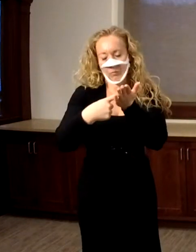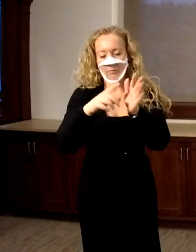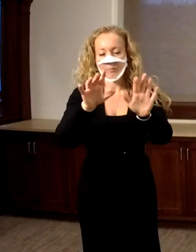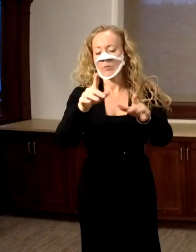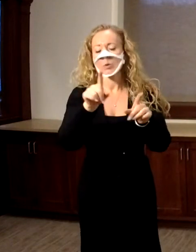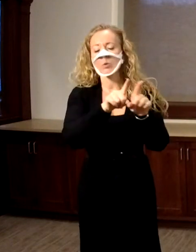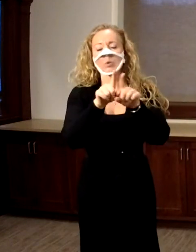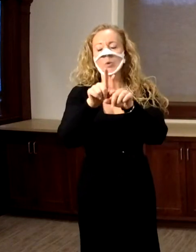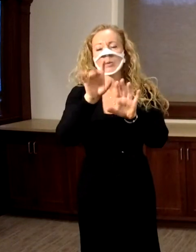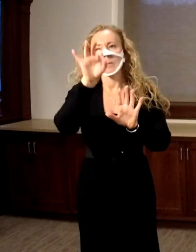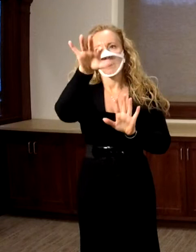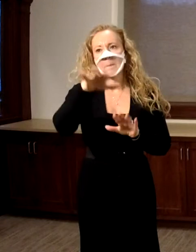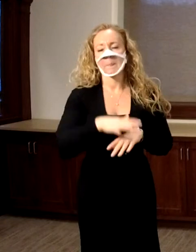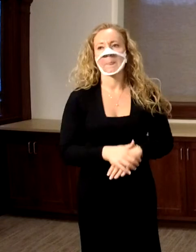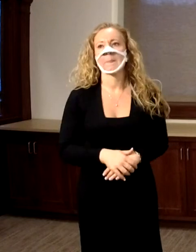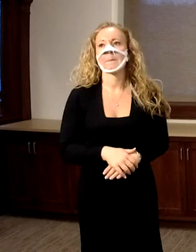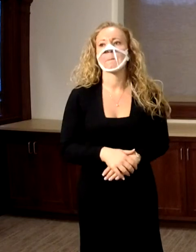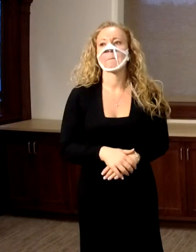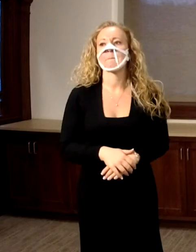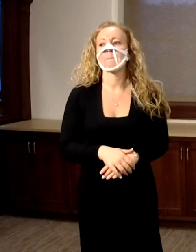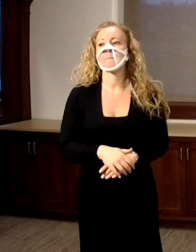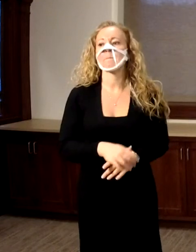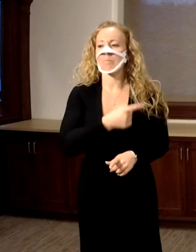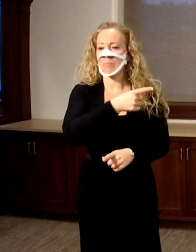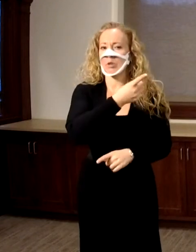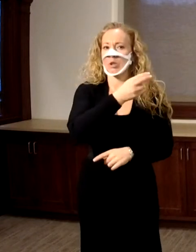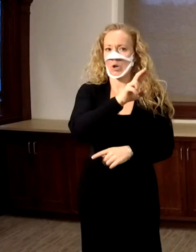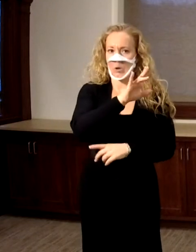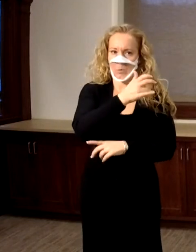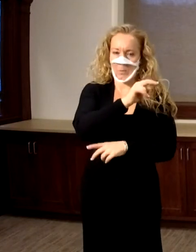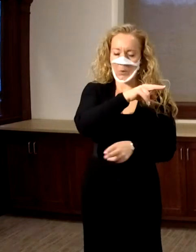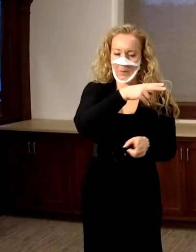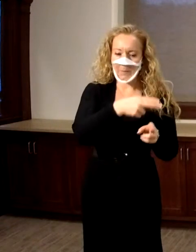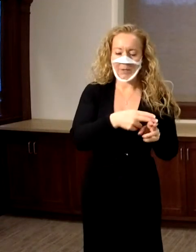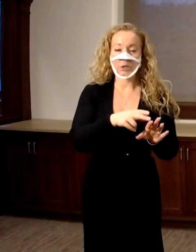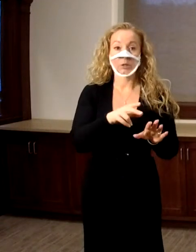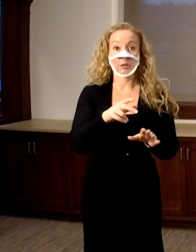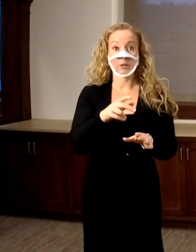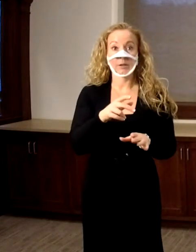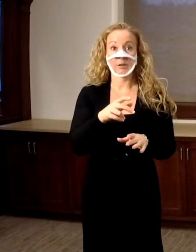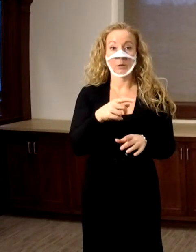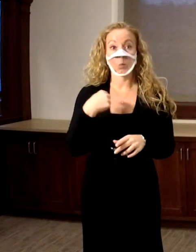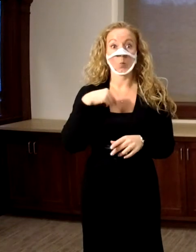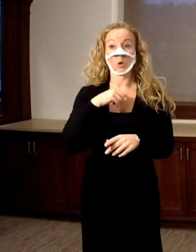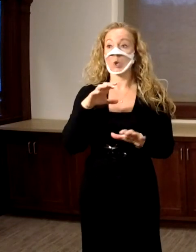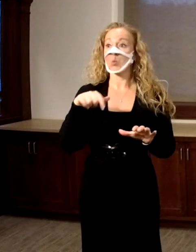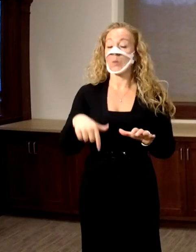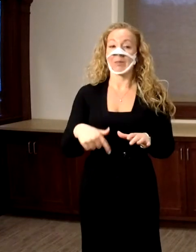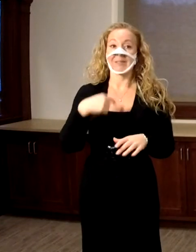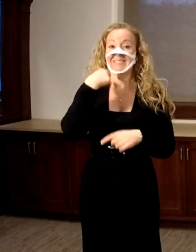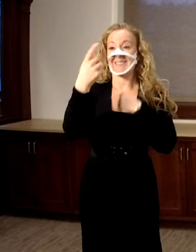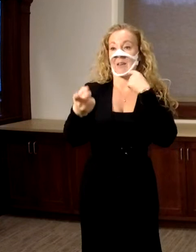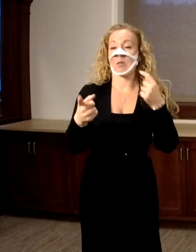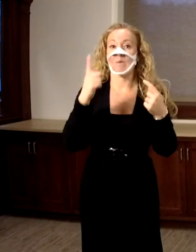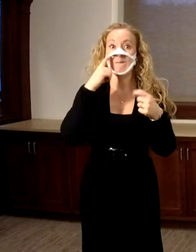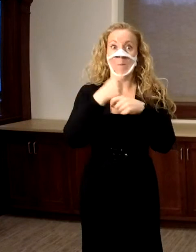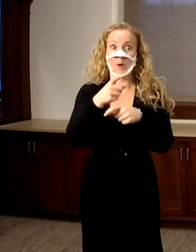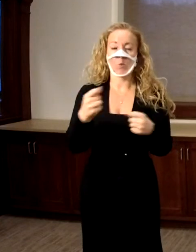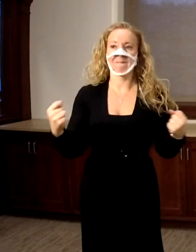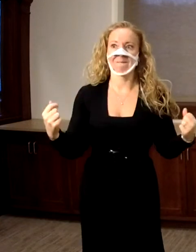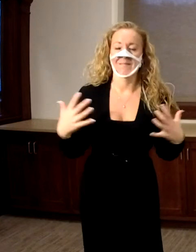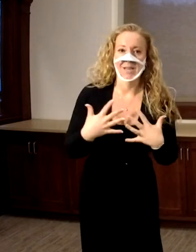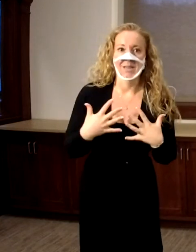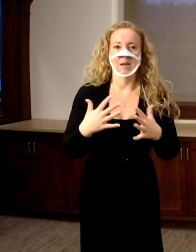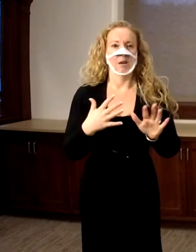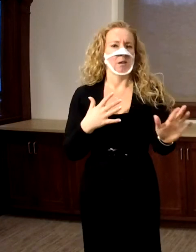say this, just to build on what Dr. Bogan said, nobody is doing this to scare people or to have people